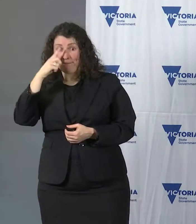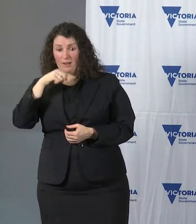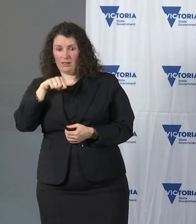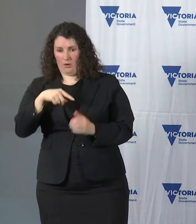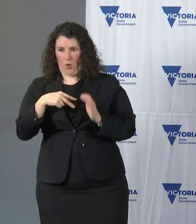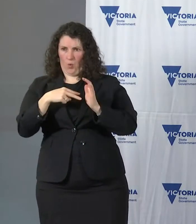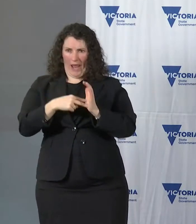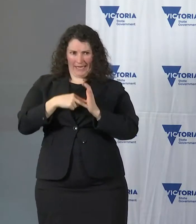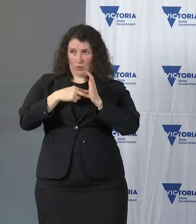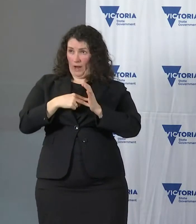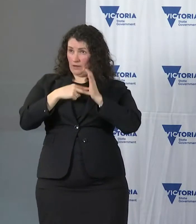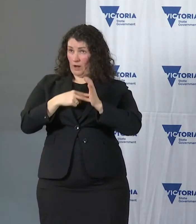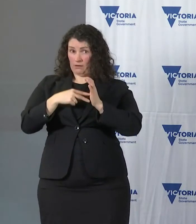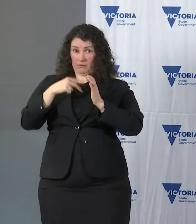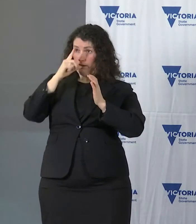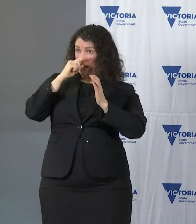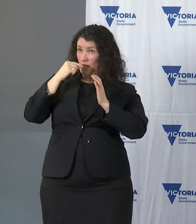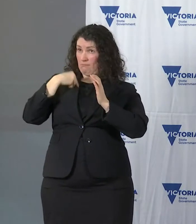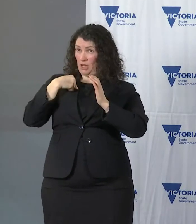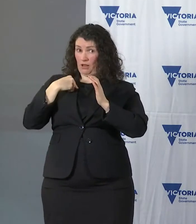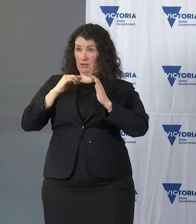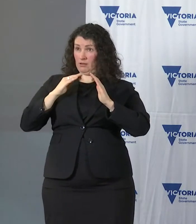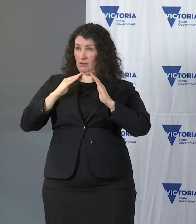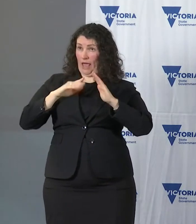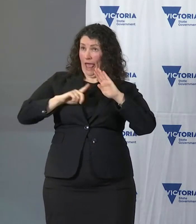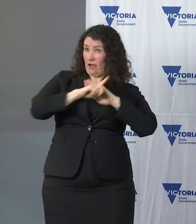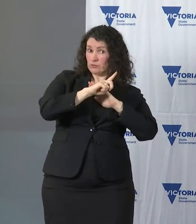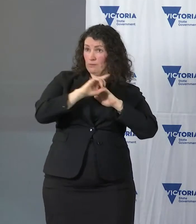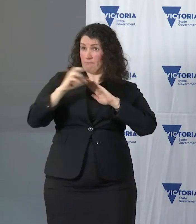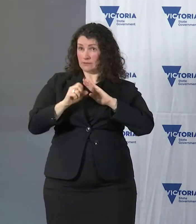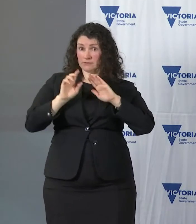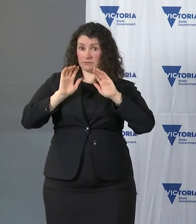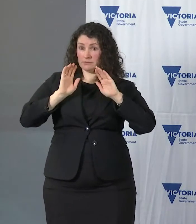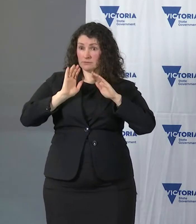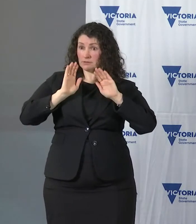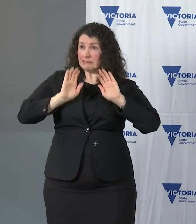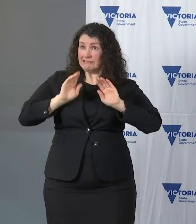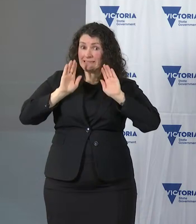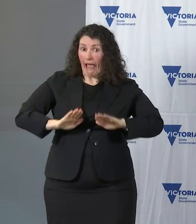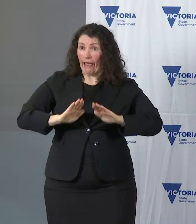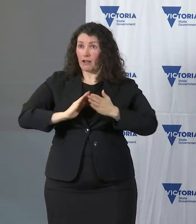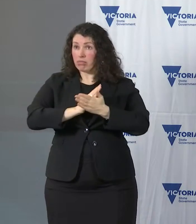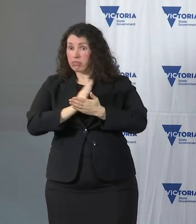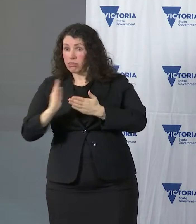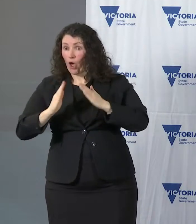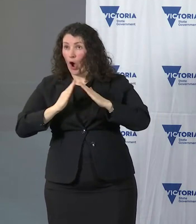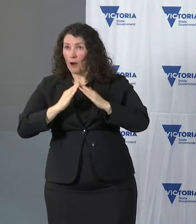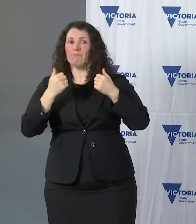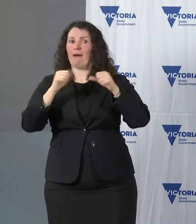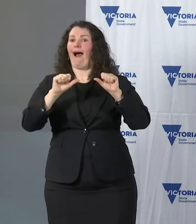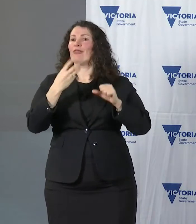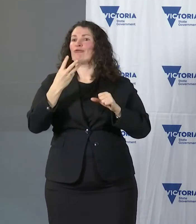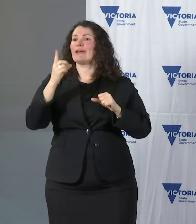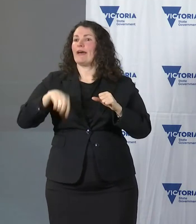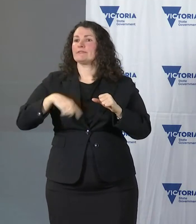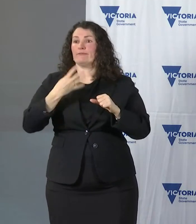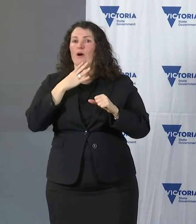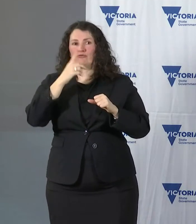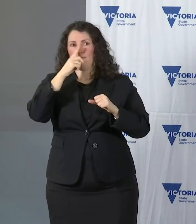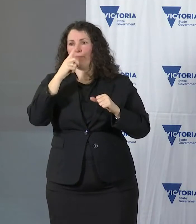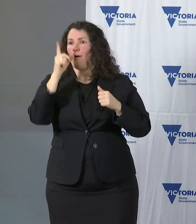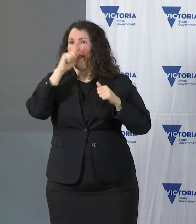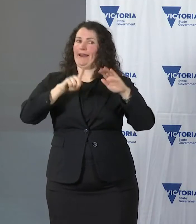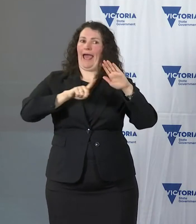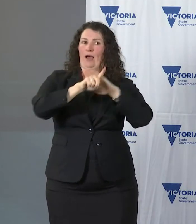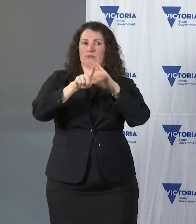this outbreak, and that's great progress. That brings us to a total of more than 11,000 contacts cleared to date, and our number of